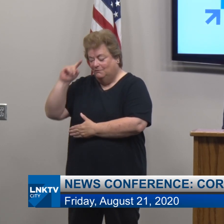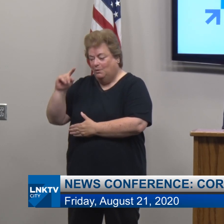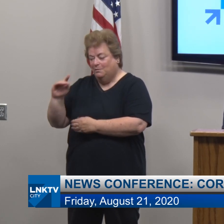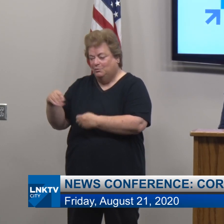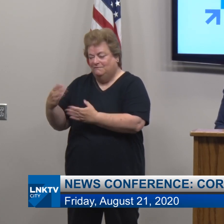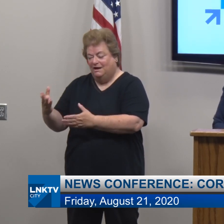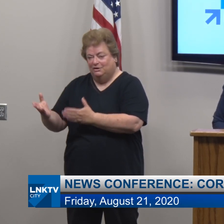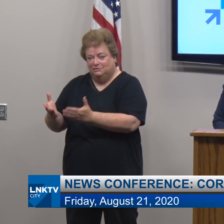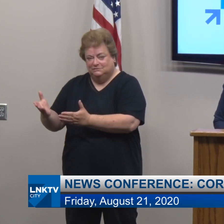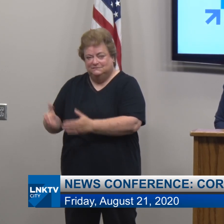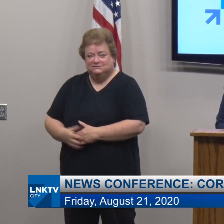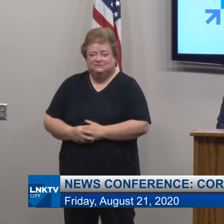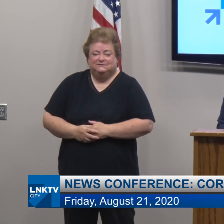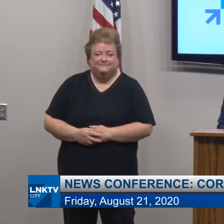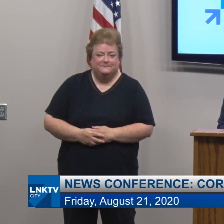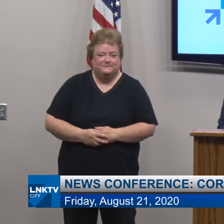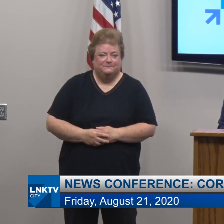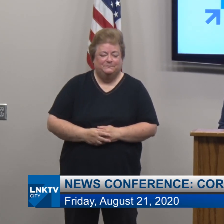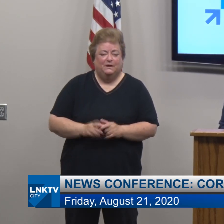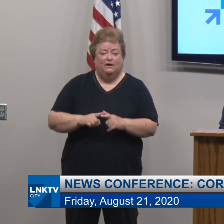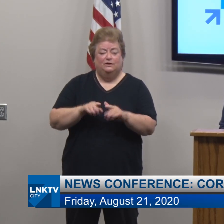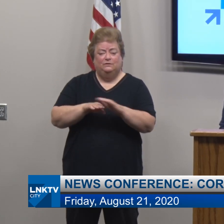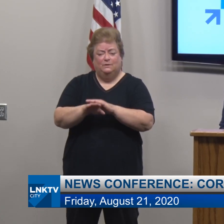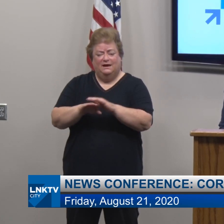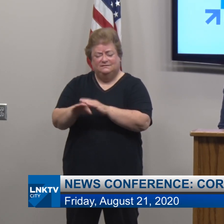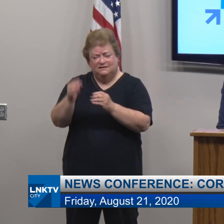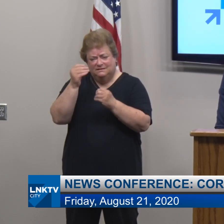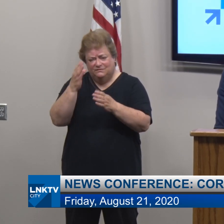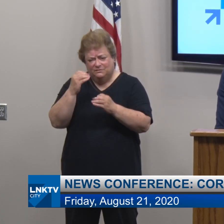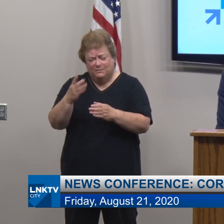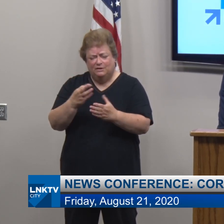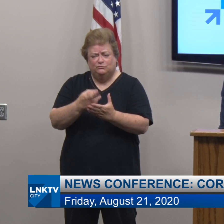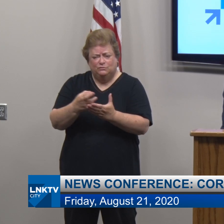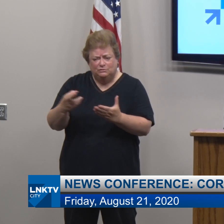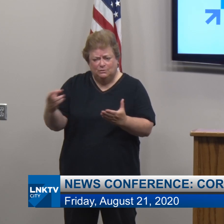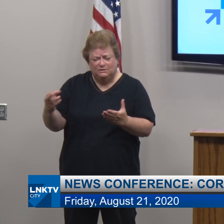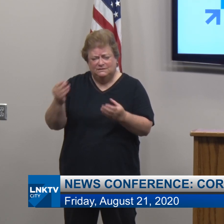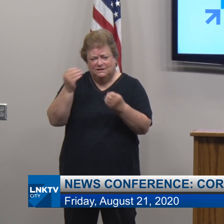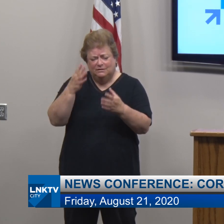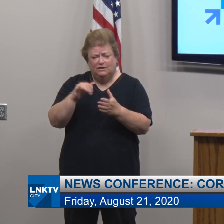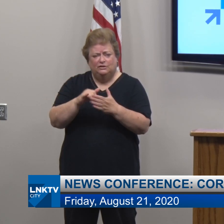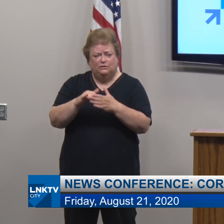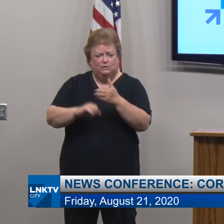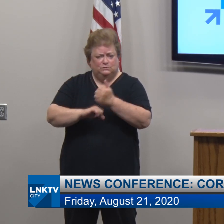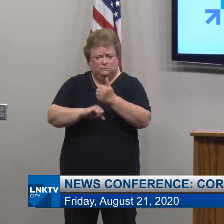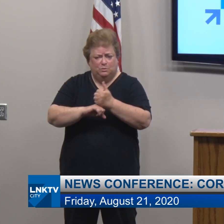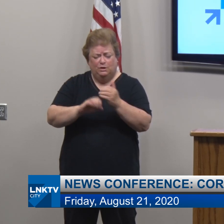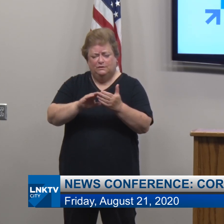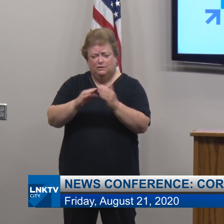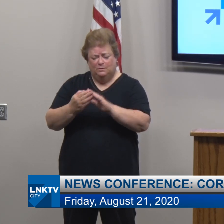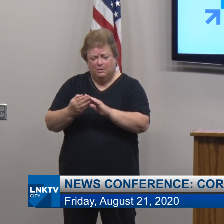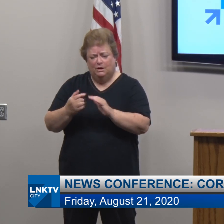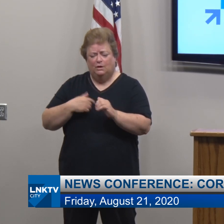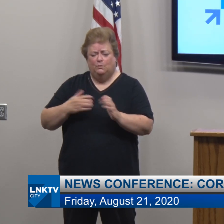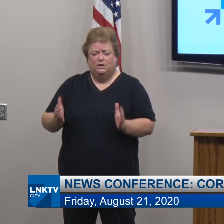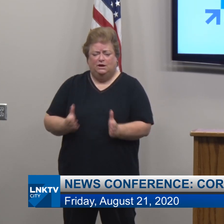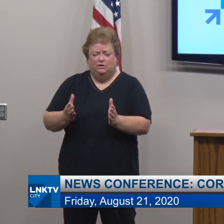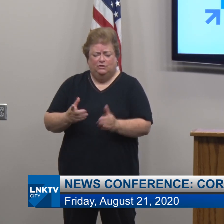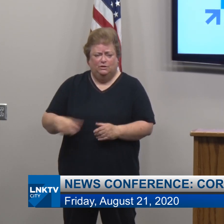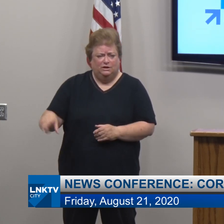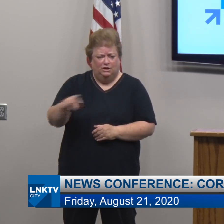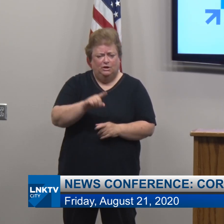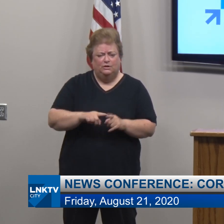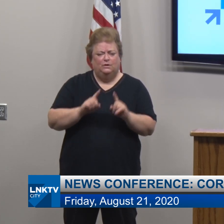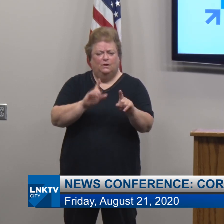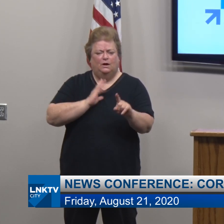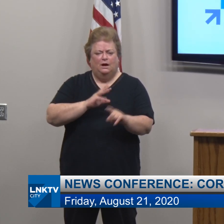your services. To access information and resources available to support our community throughout this pandemic, we encourage everyone to visit